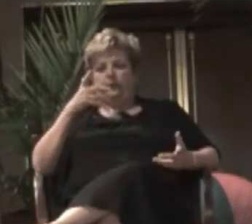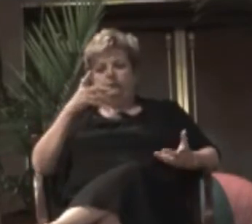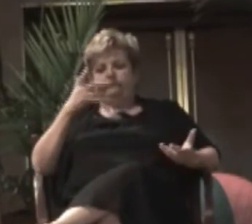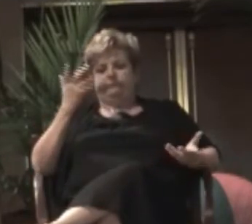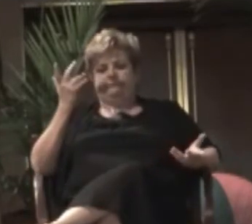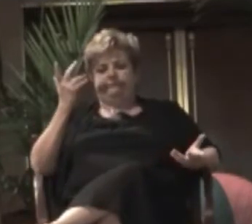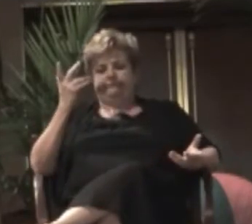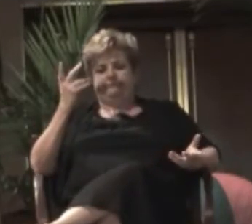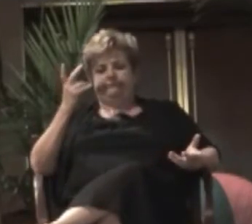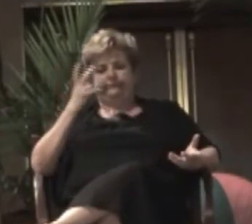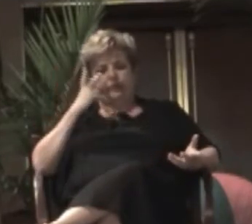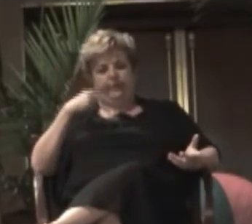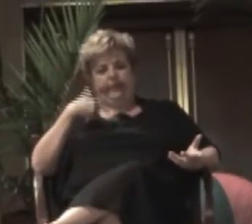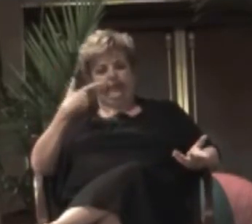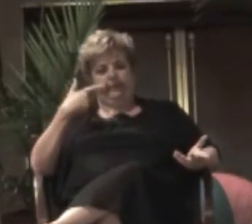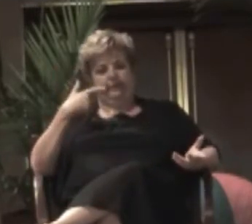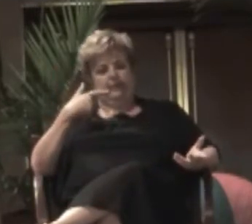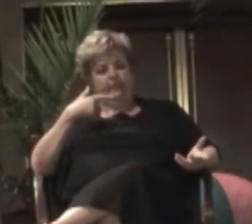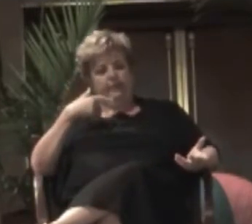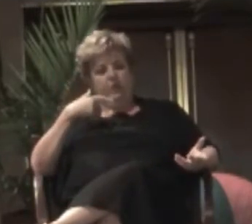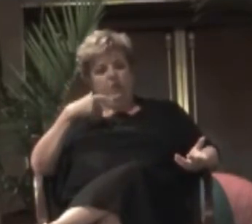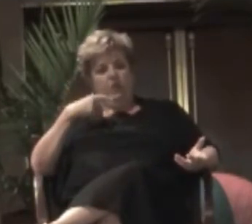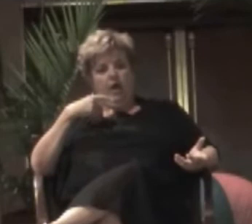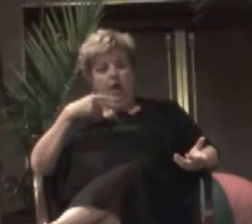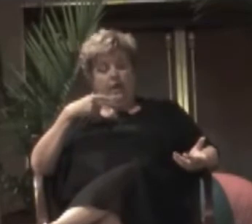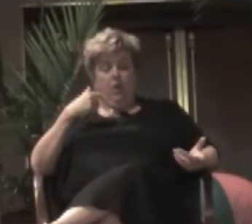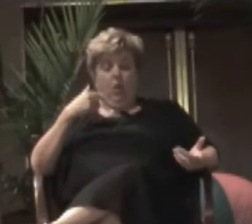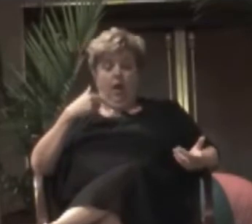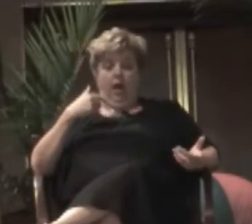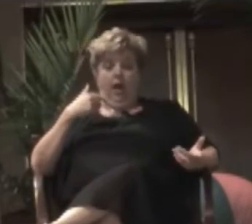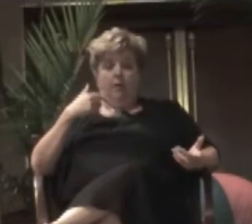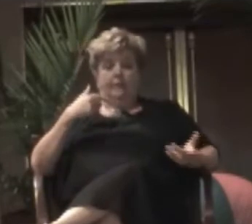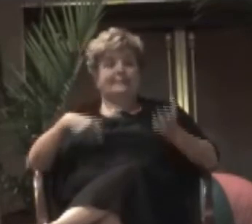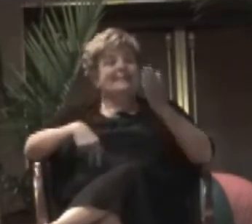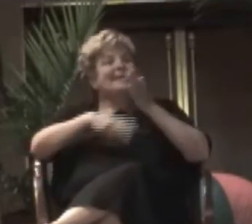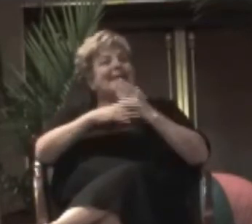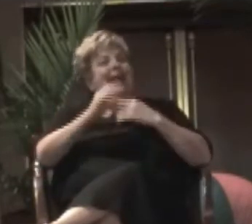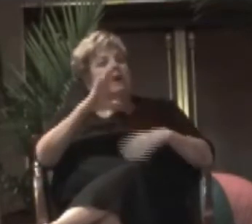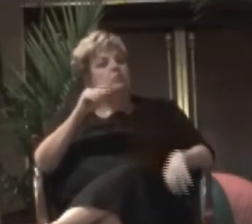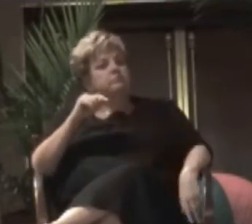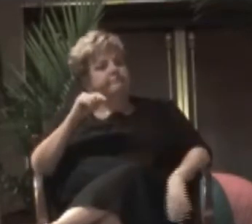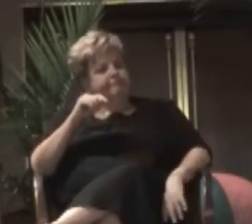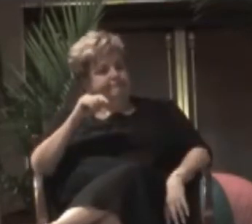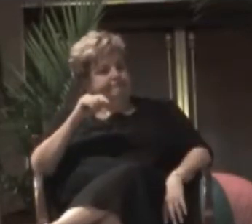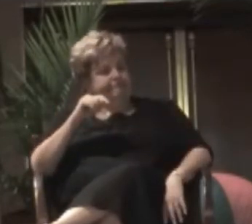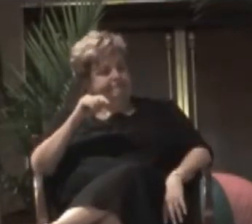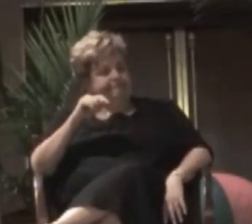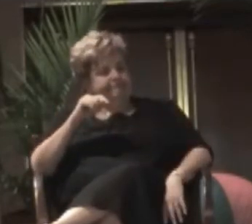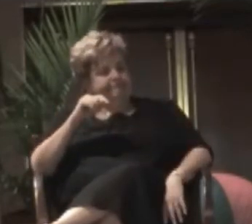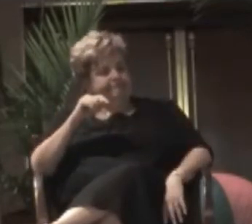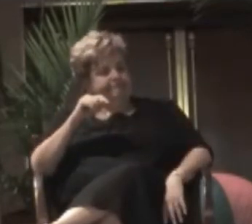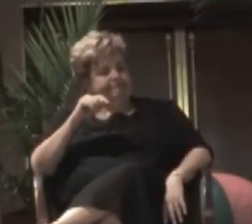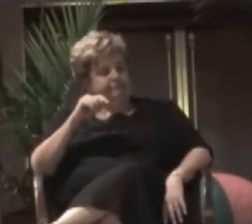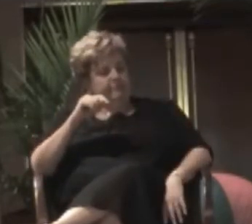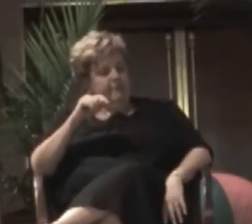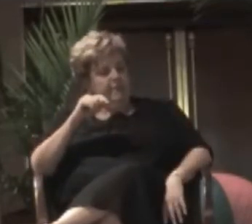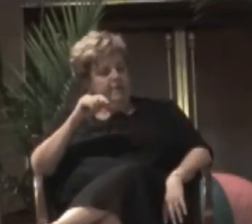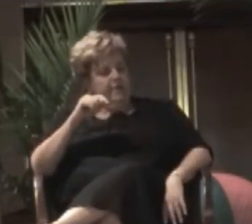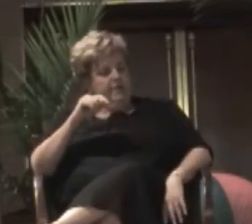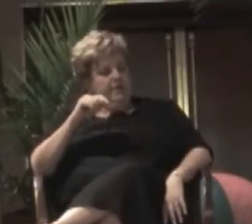a gentleman was drummed out of the military. They took me back from ADAC, and that was worth the trip. But